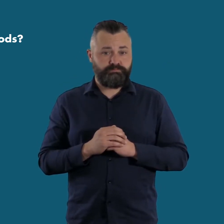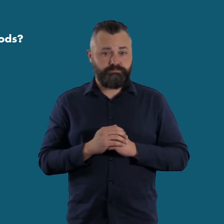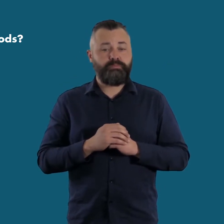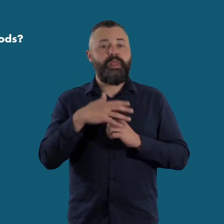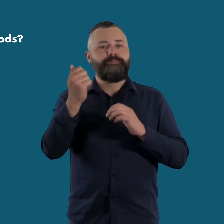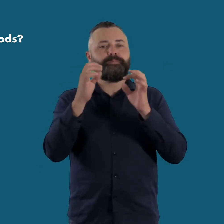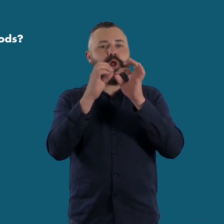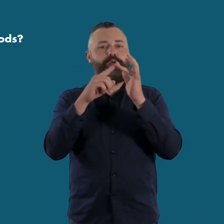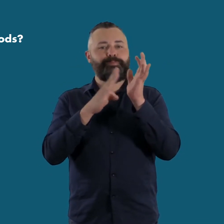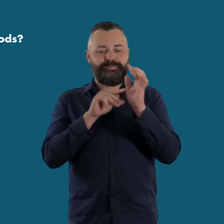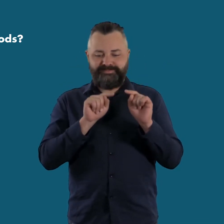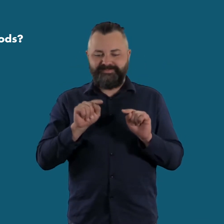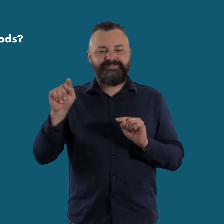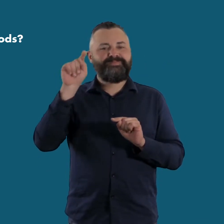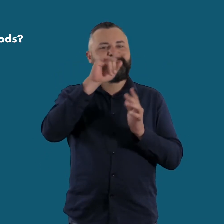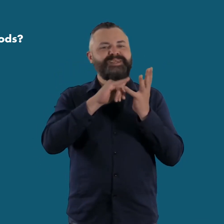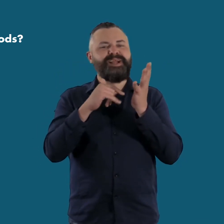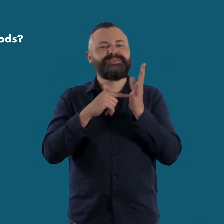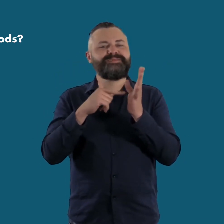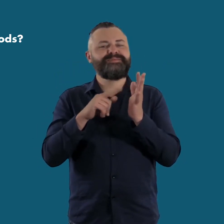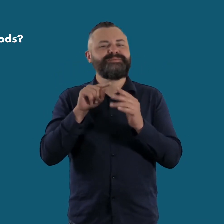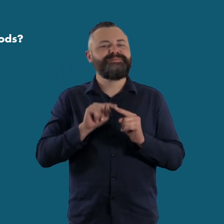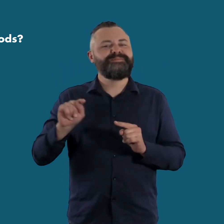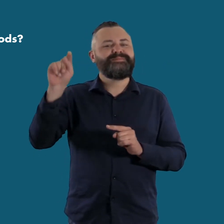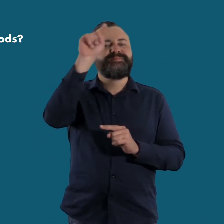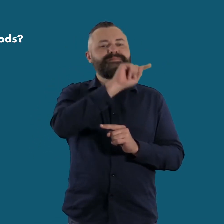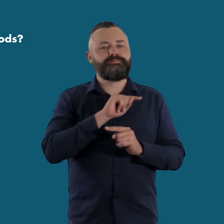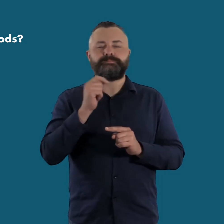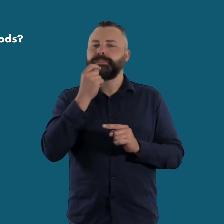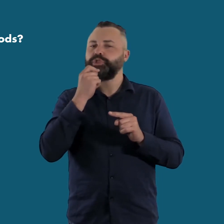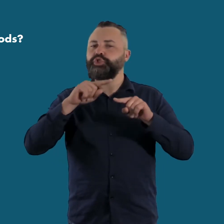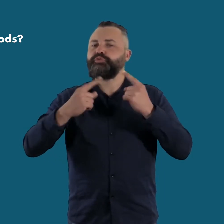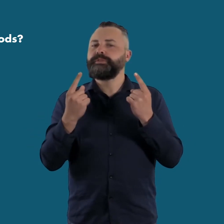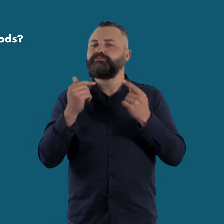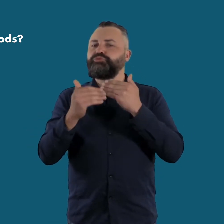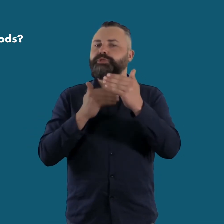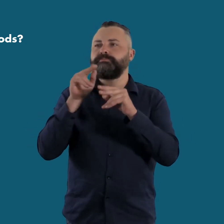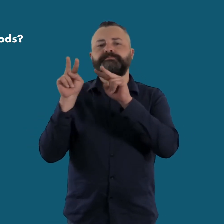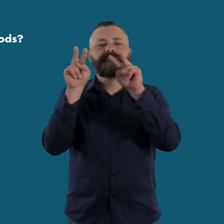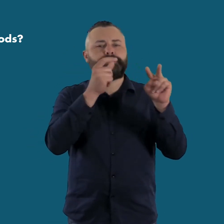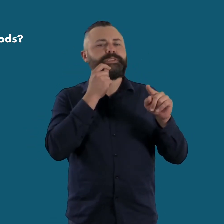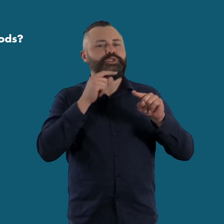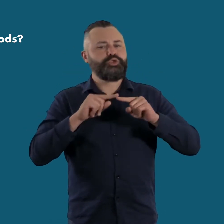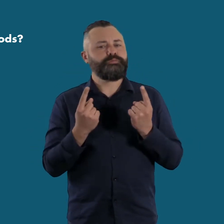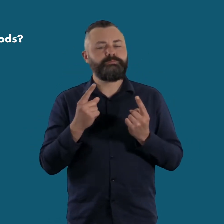State and Territory Bureau of Meteorology work together with State and Territory State Emergency Service